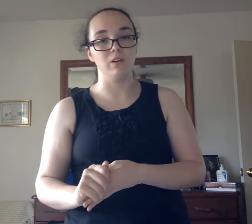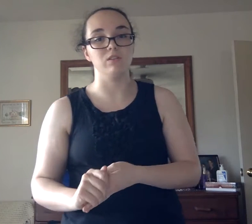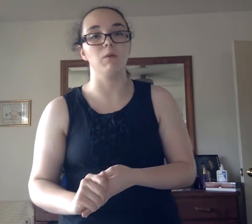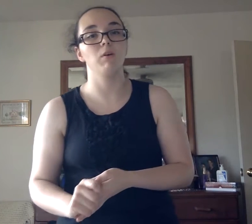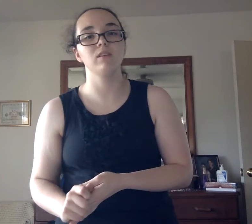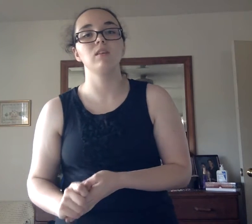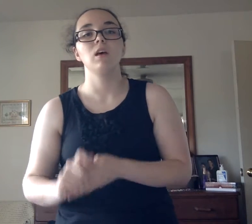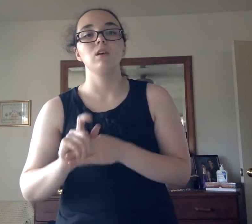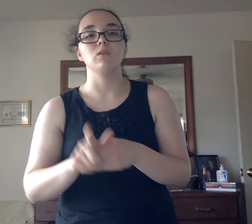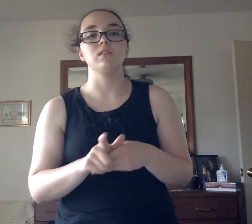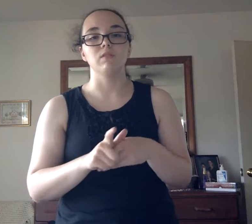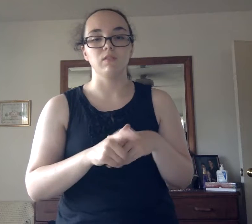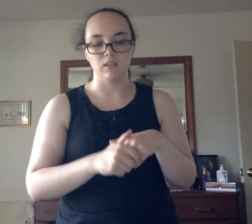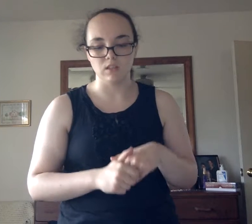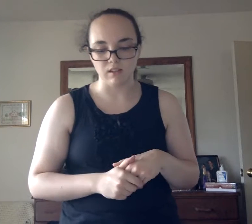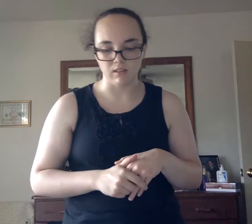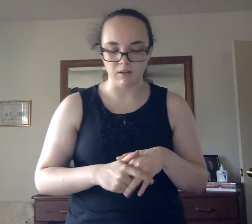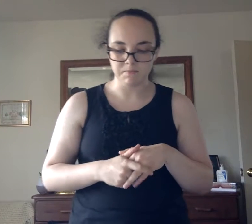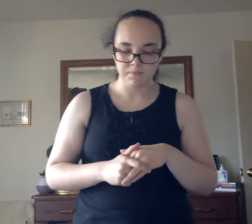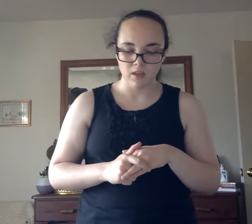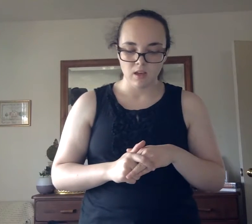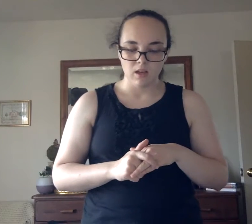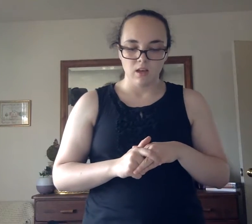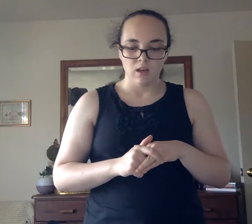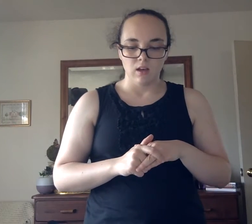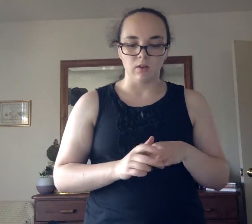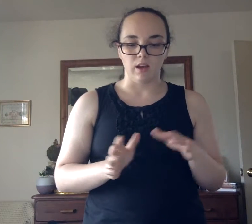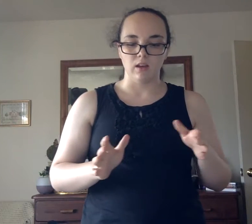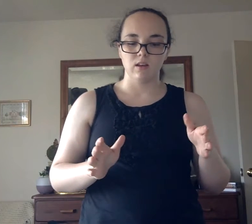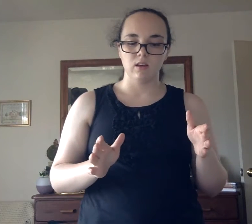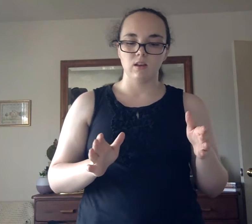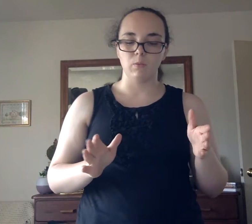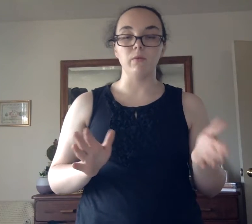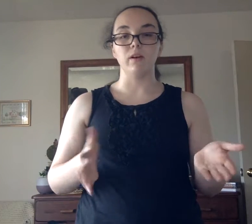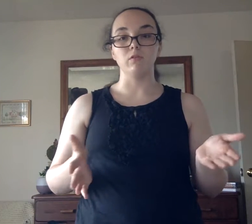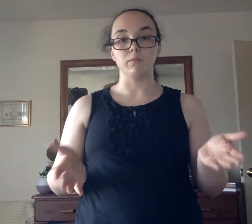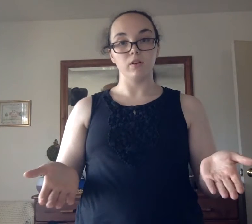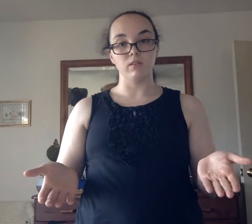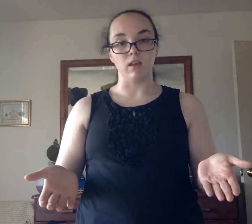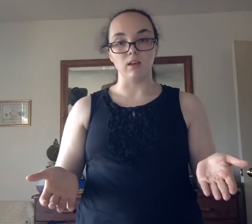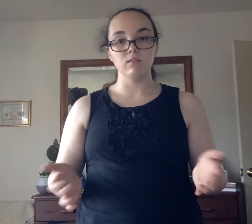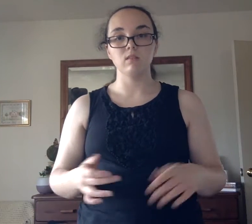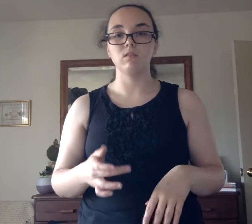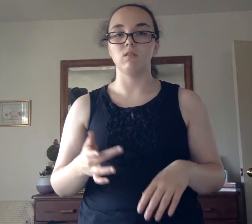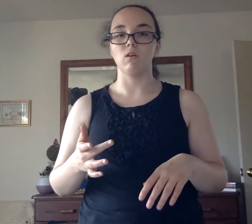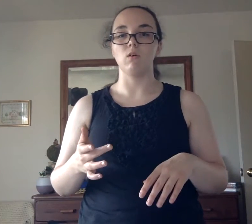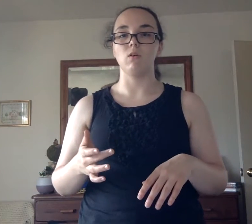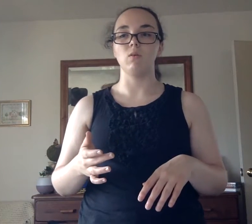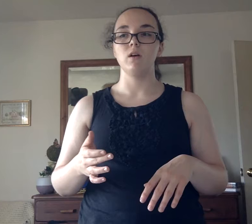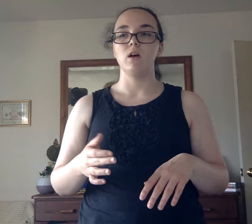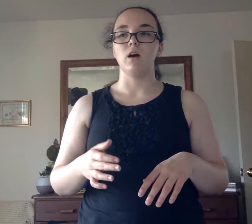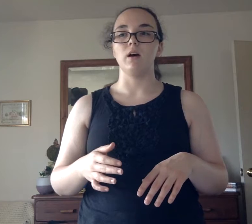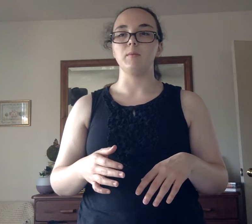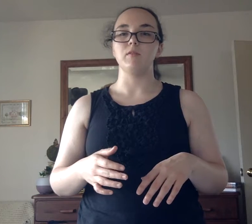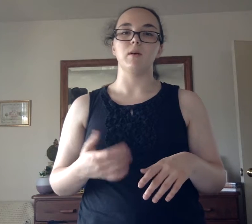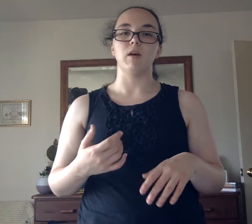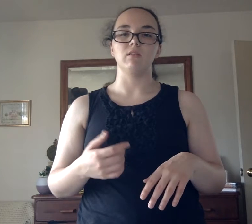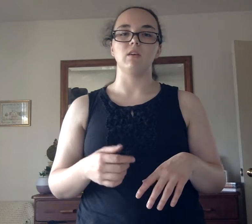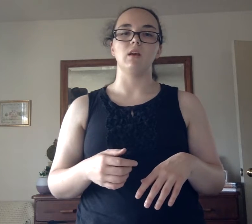job was, you can definitely check there. Okay, we went over birthdays, so if I'm